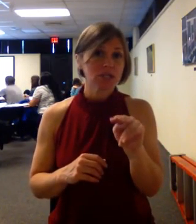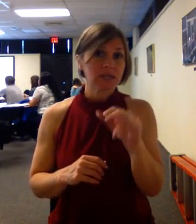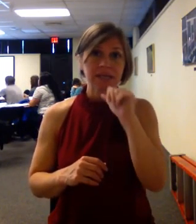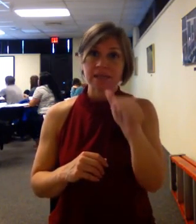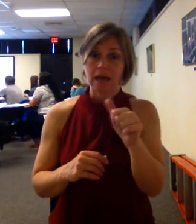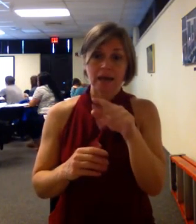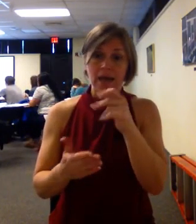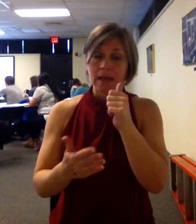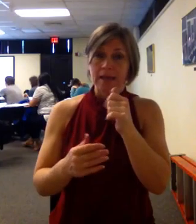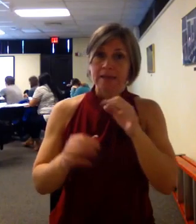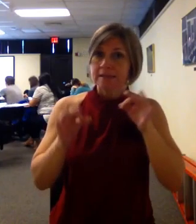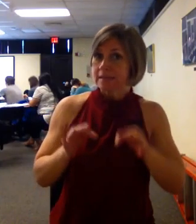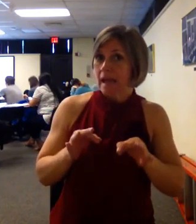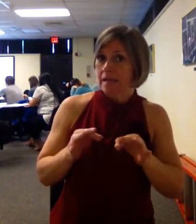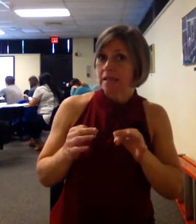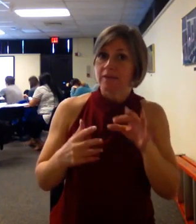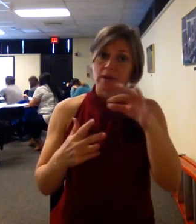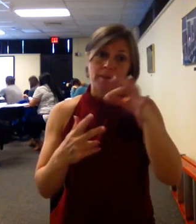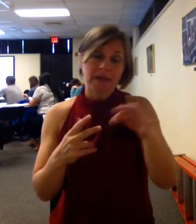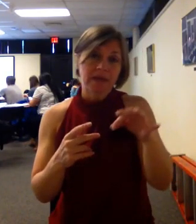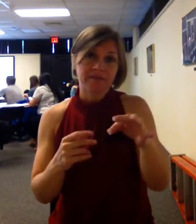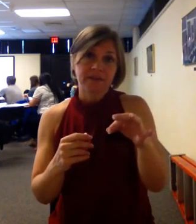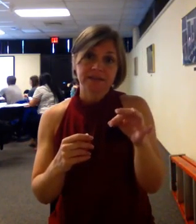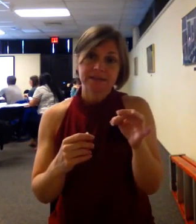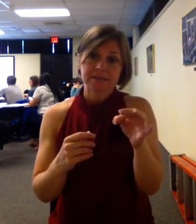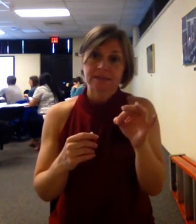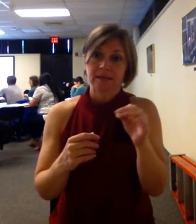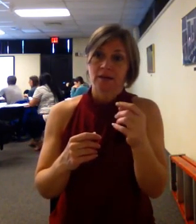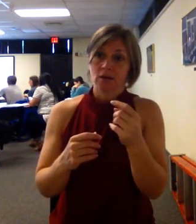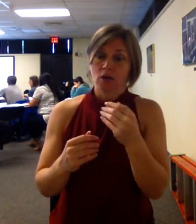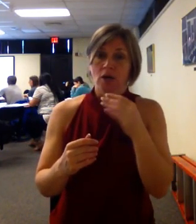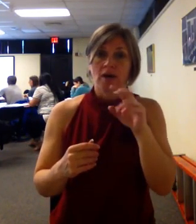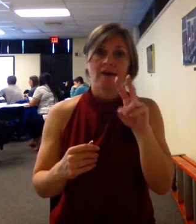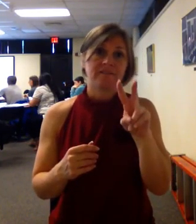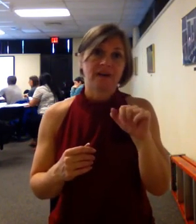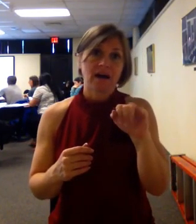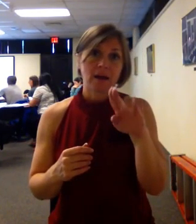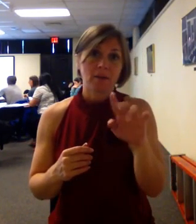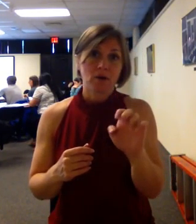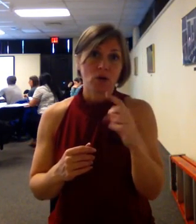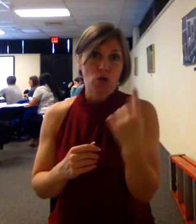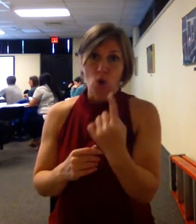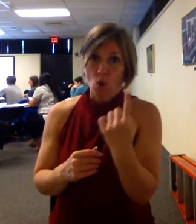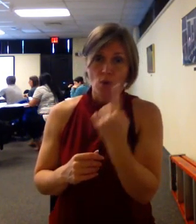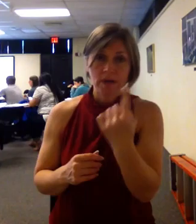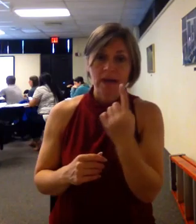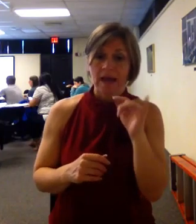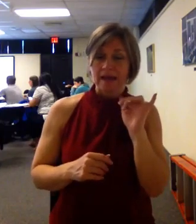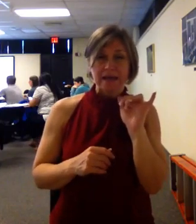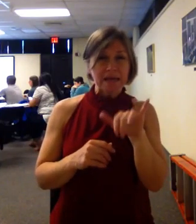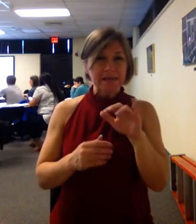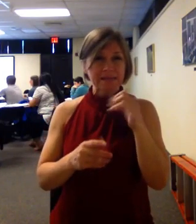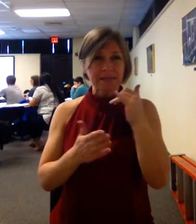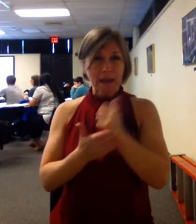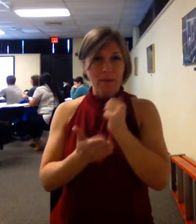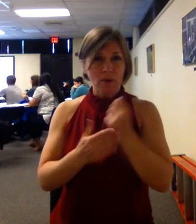pick if something is viable on a standalone basis. Coefficient of variation is helping you understand if you only want